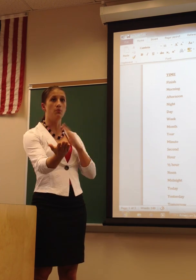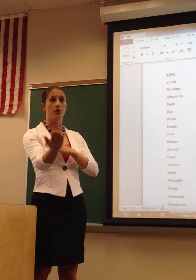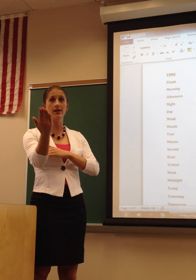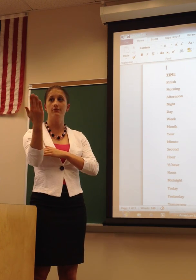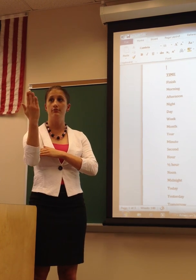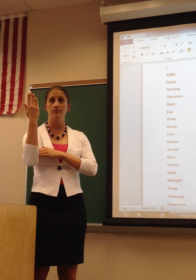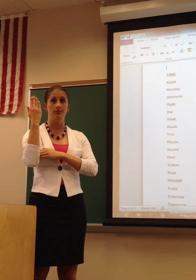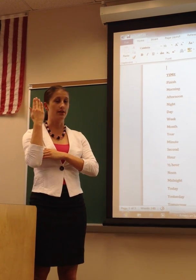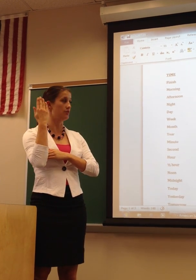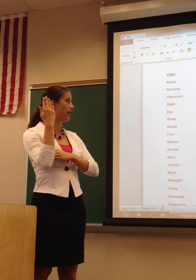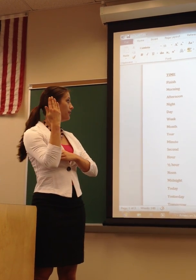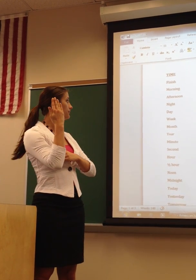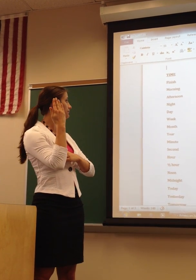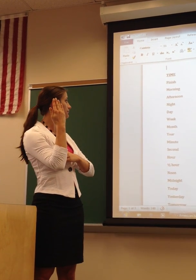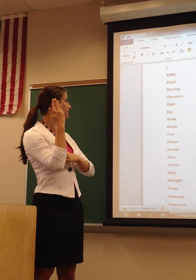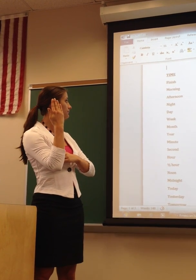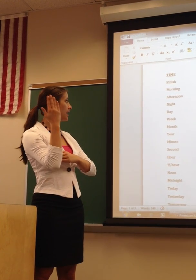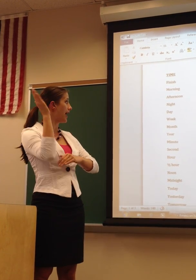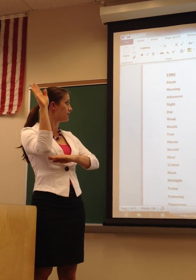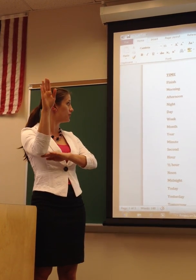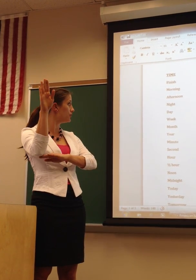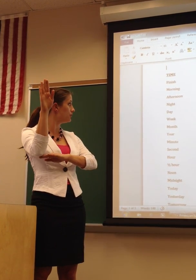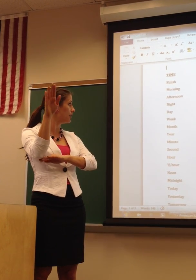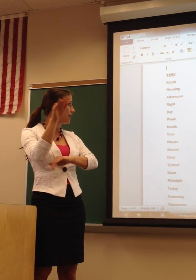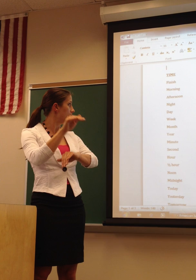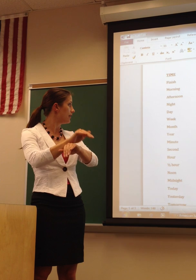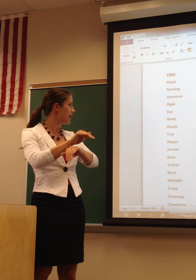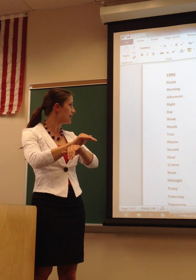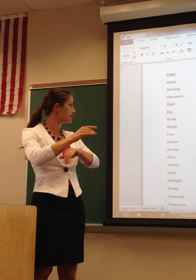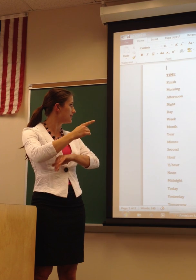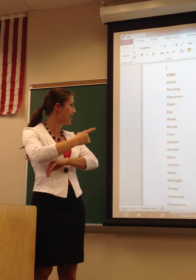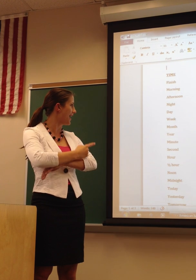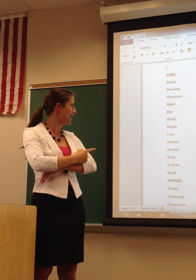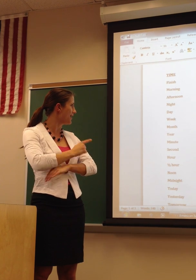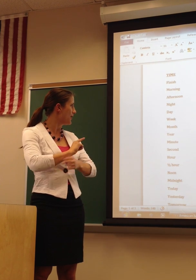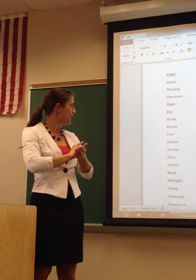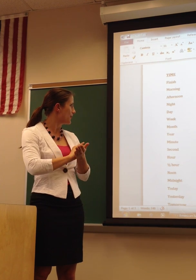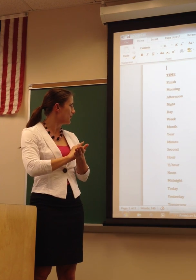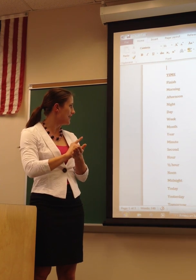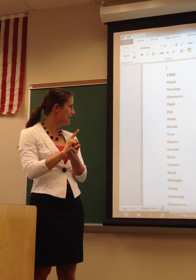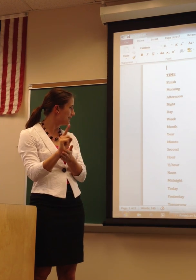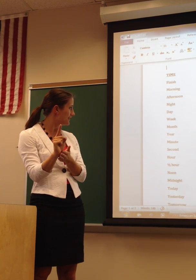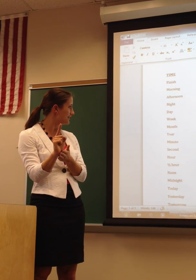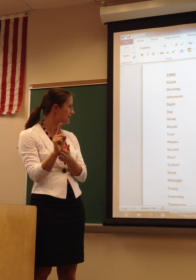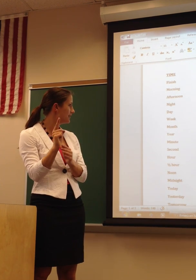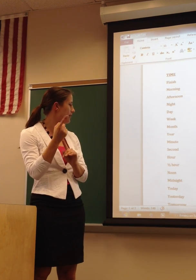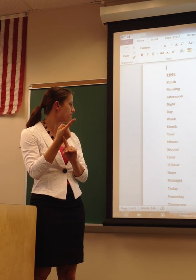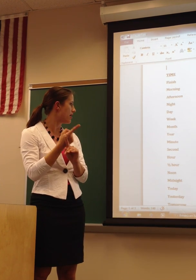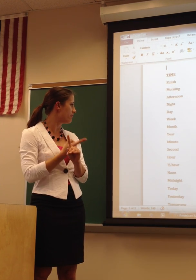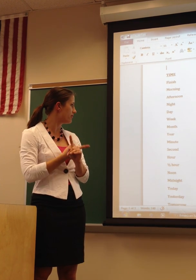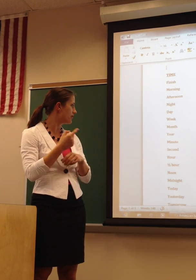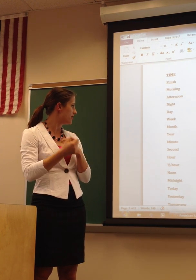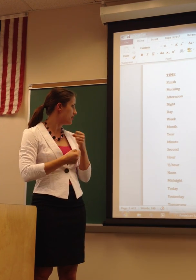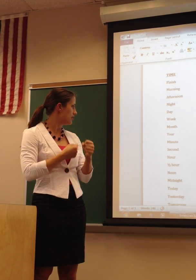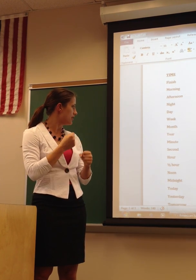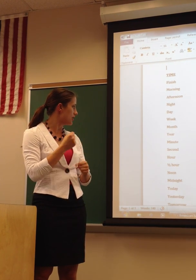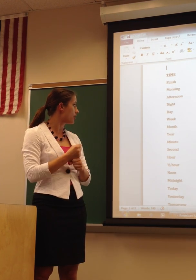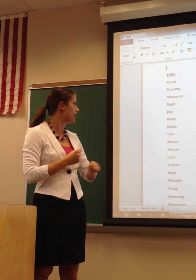Morning. So that one. Afternoon. Night. Day. Week. Month. Year. Okay, here we